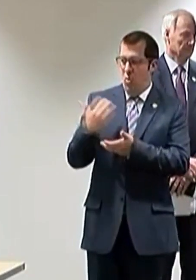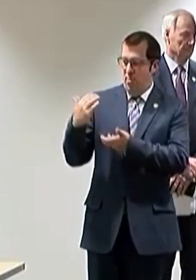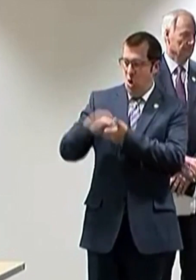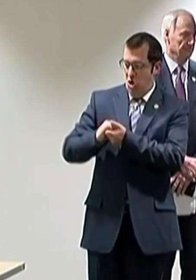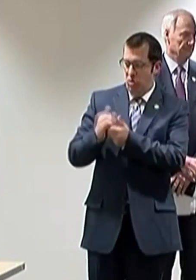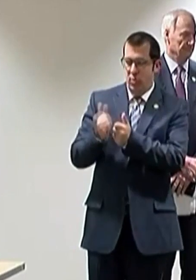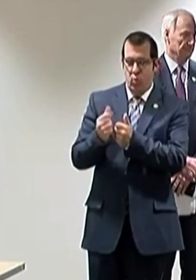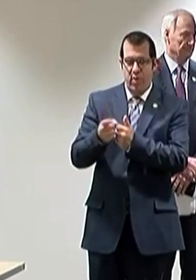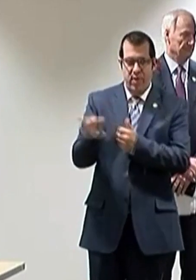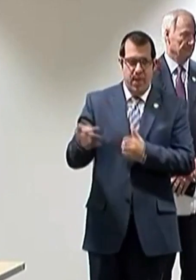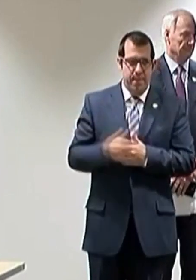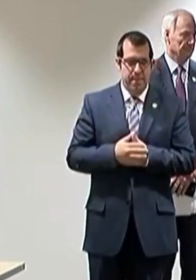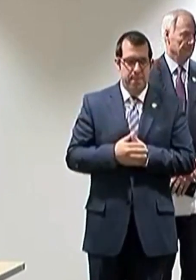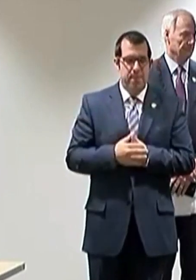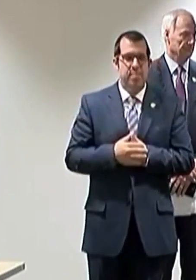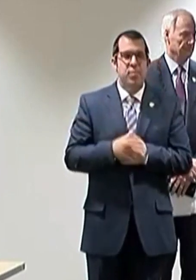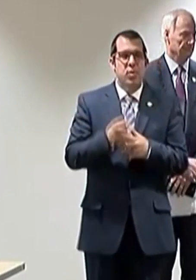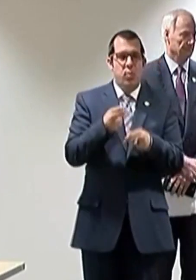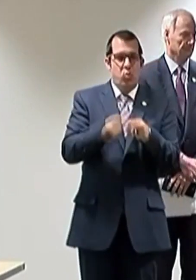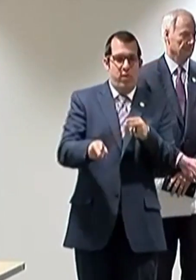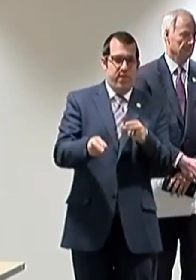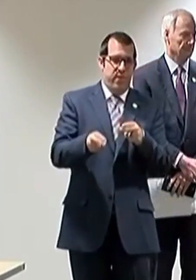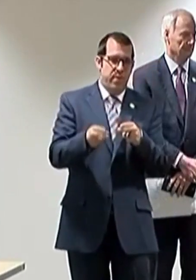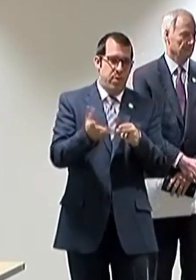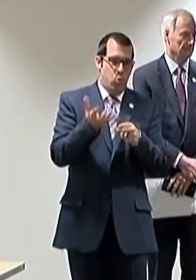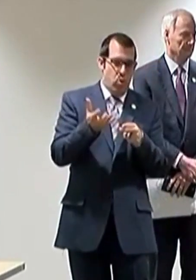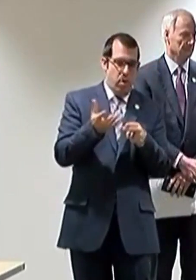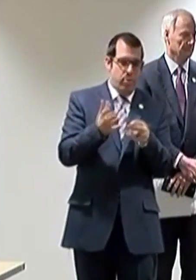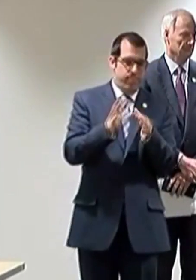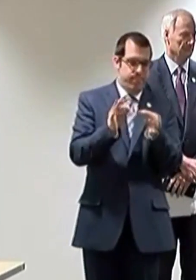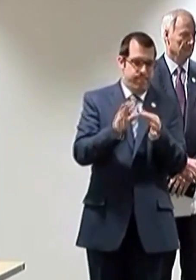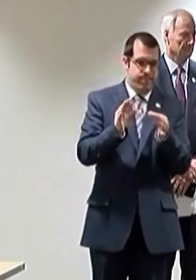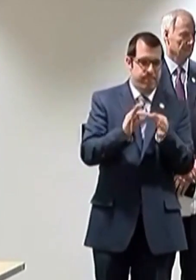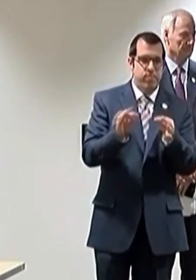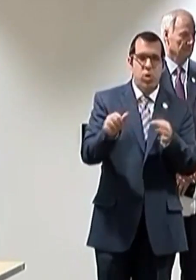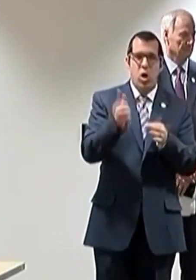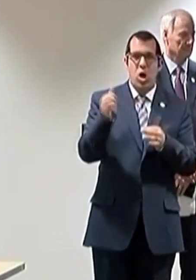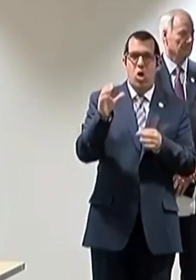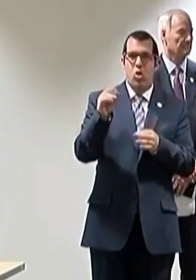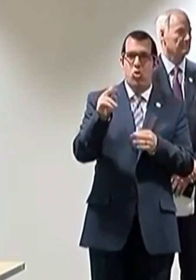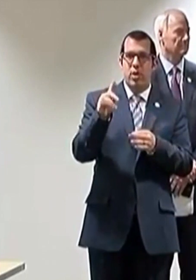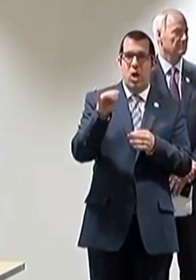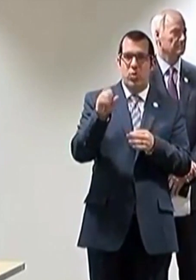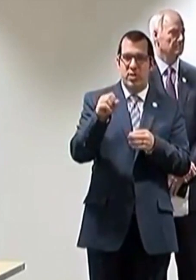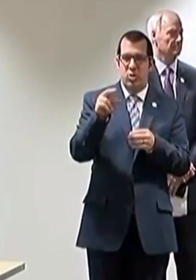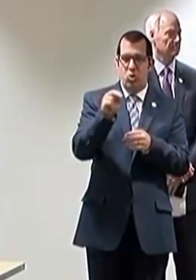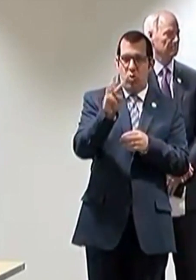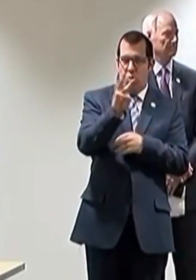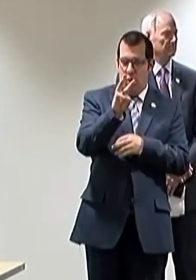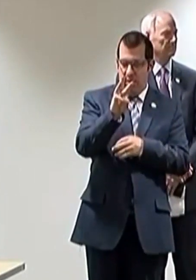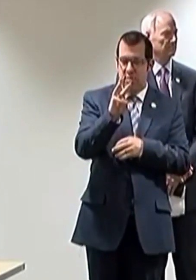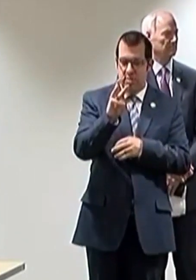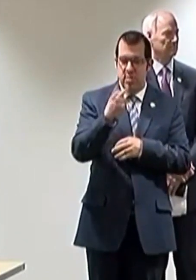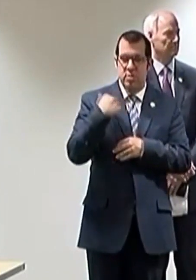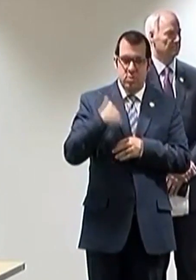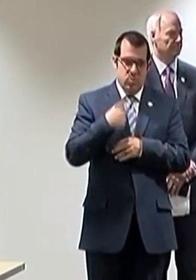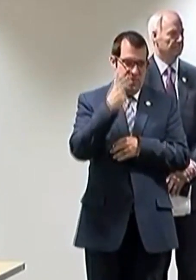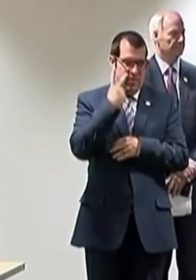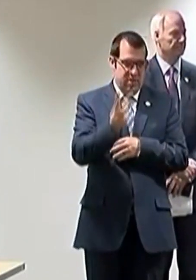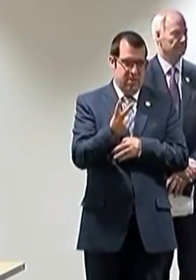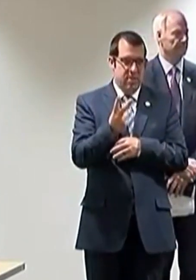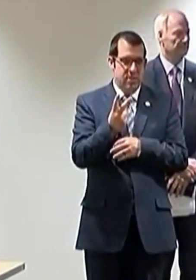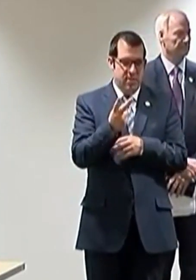together with them. I want to talk briefly about other counties in the Northwest where we've seen